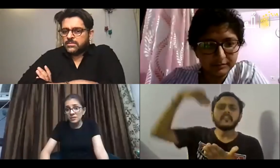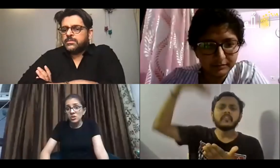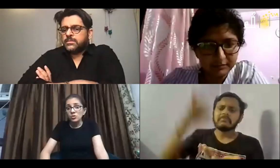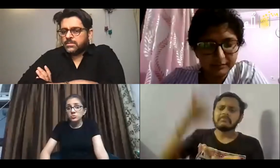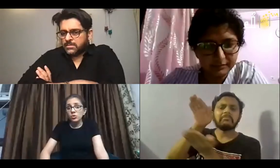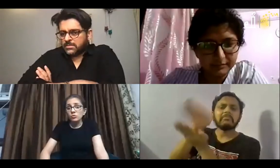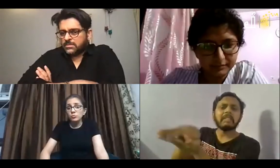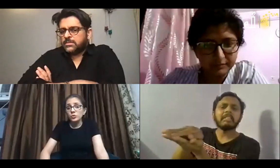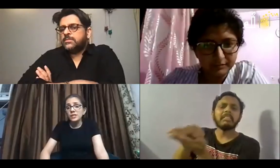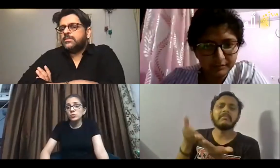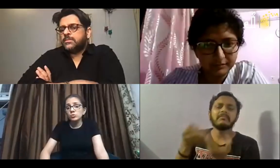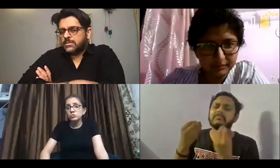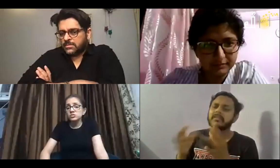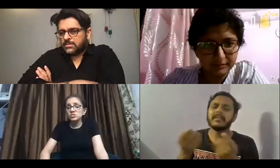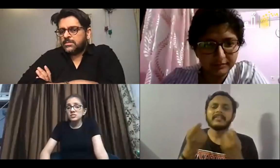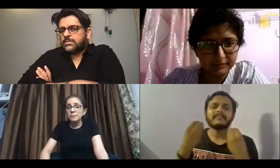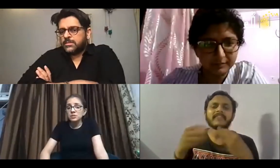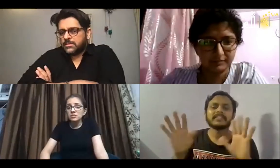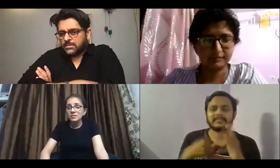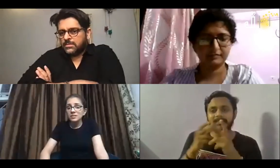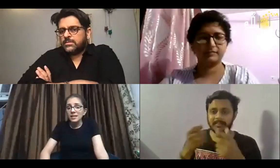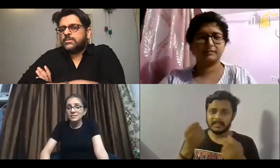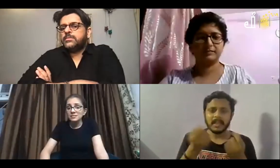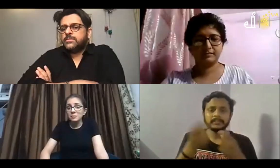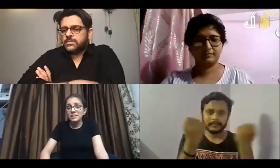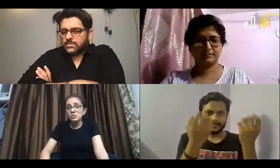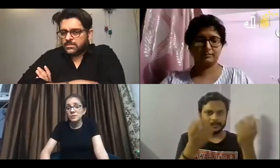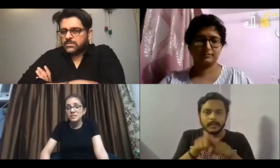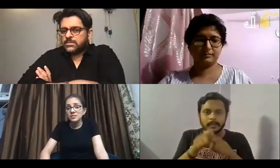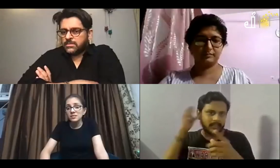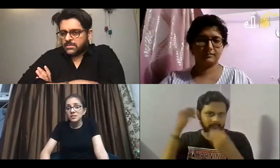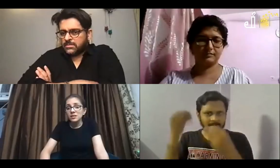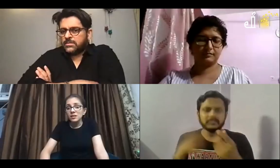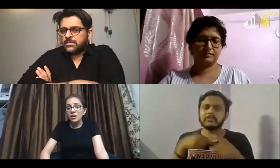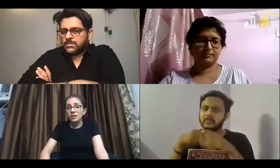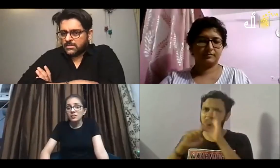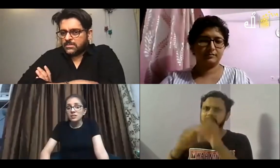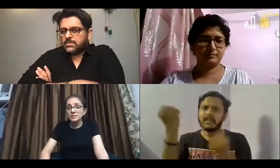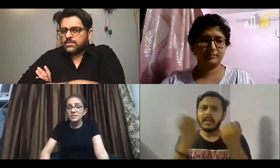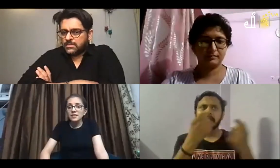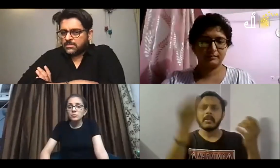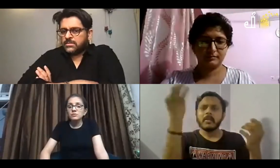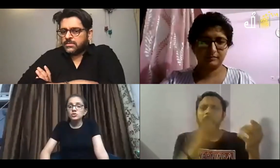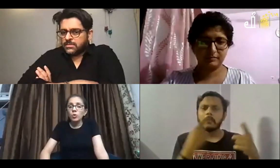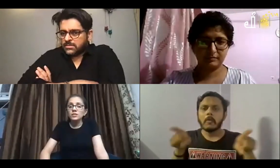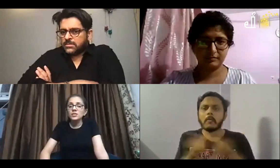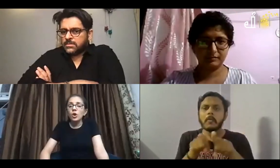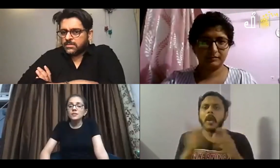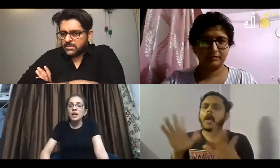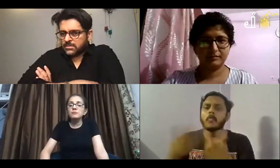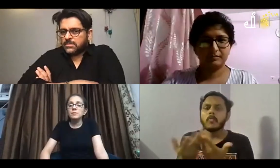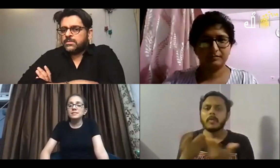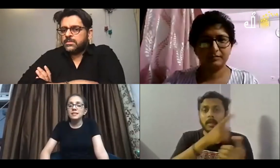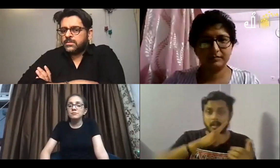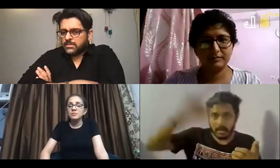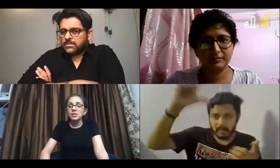it?" So what do I do? So it's just kept, and the money was wasted. Instead, I would have just bought a